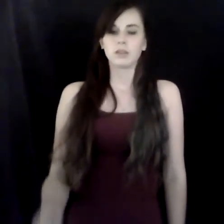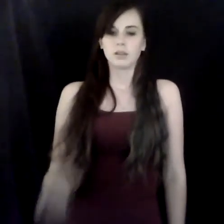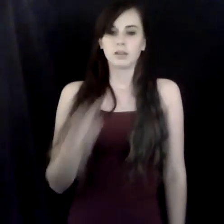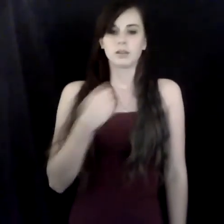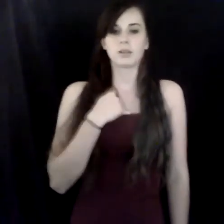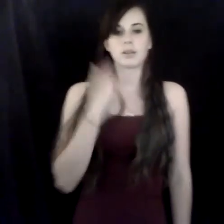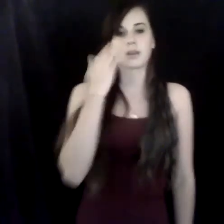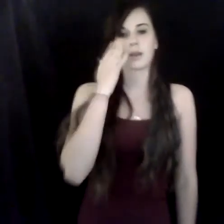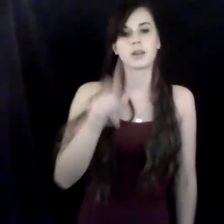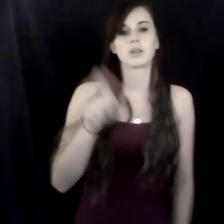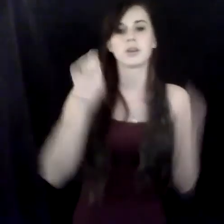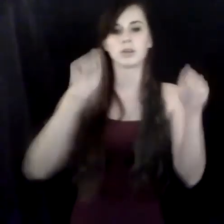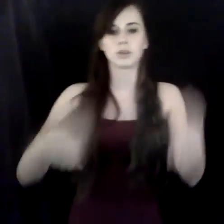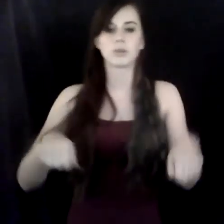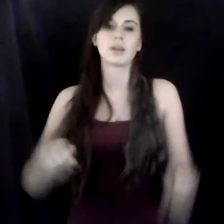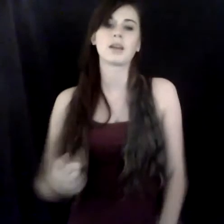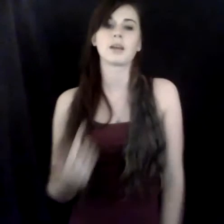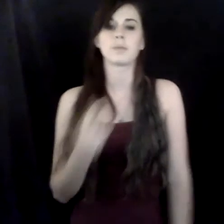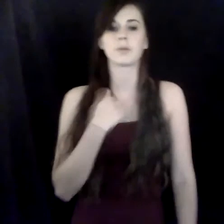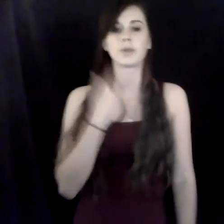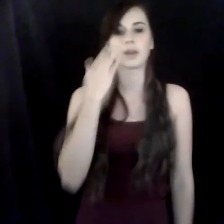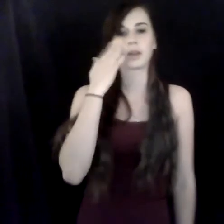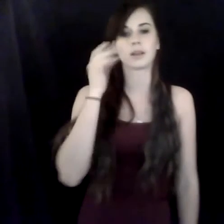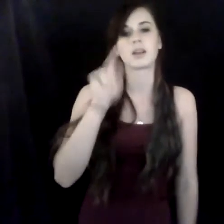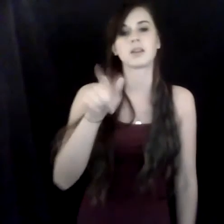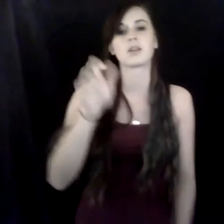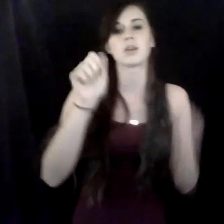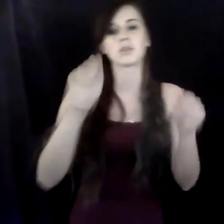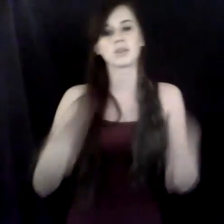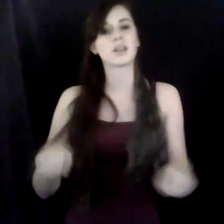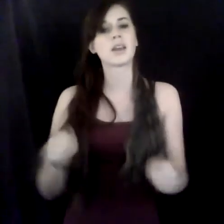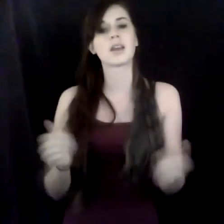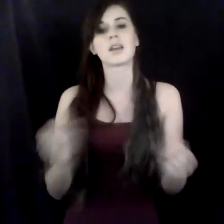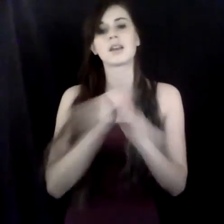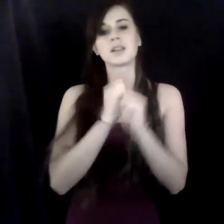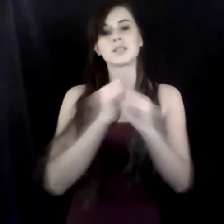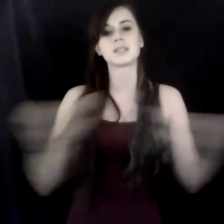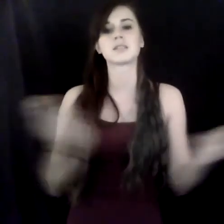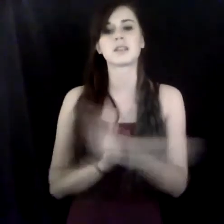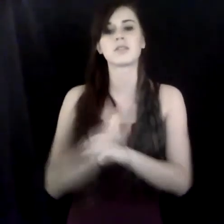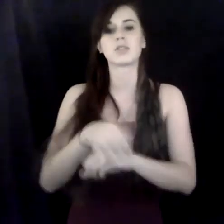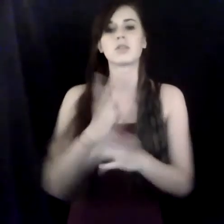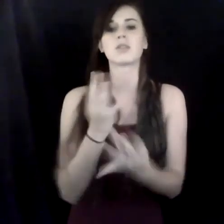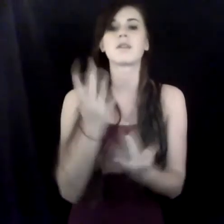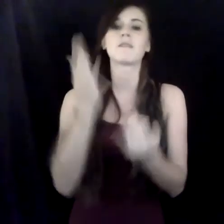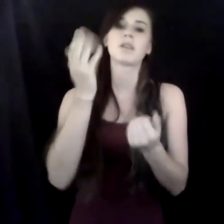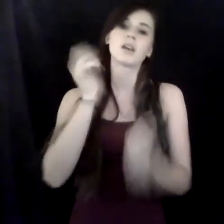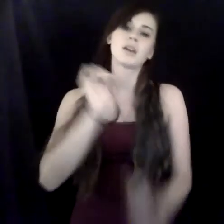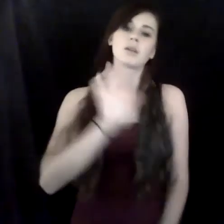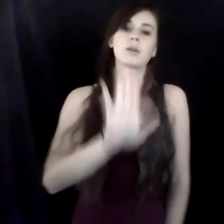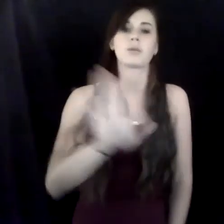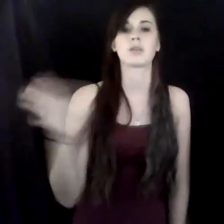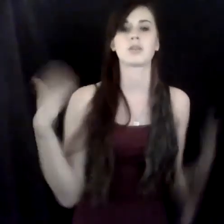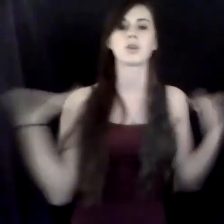I know you're able But I know you can Save through the fire with your